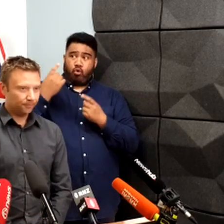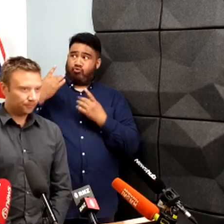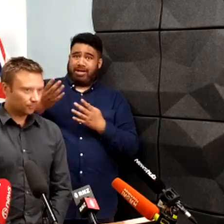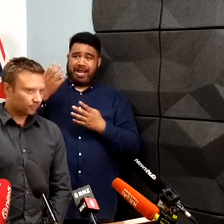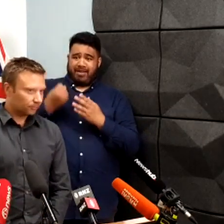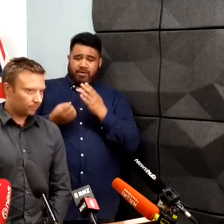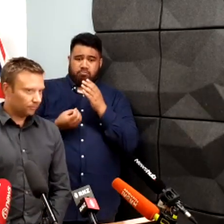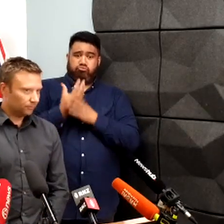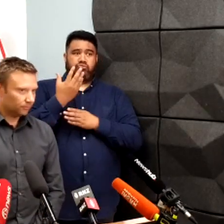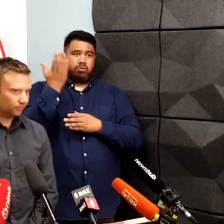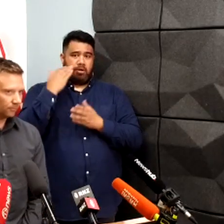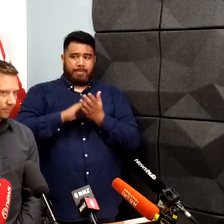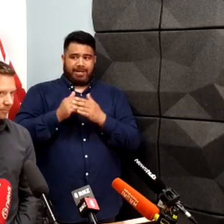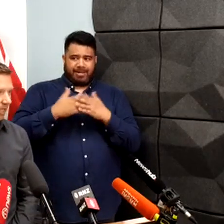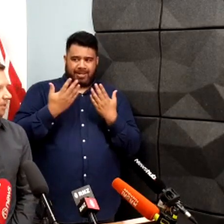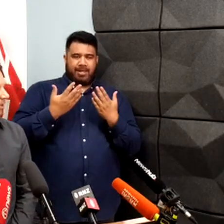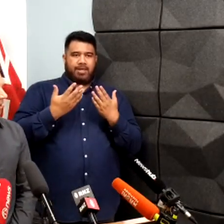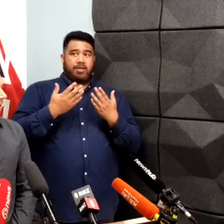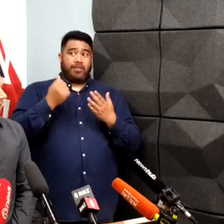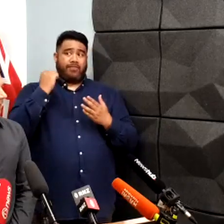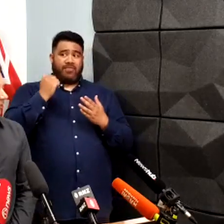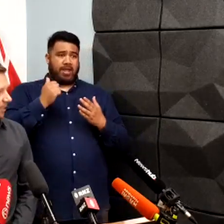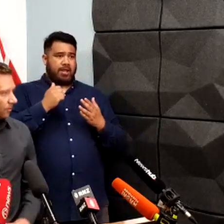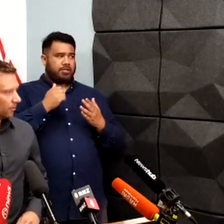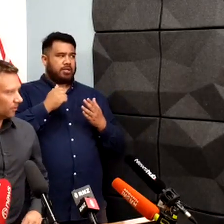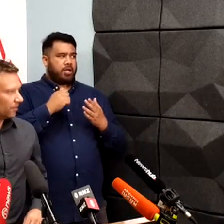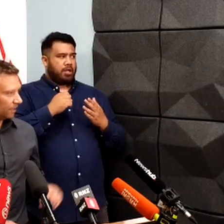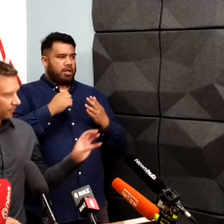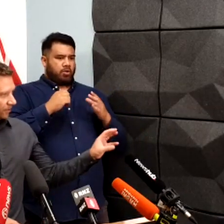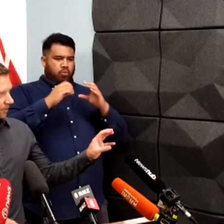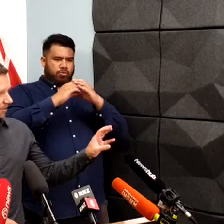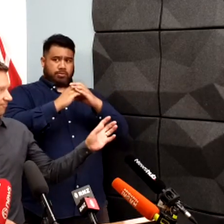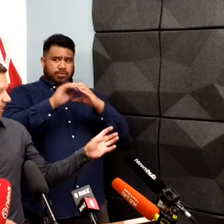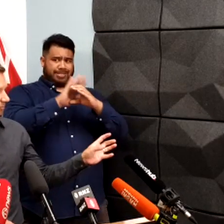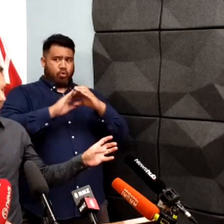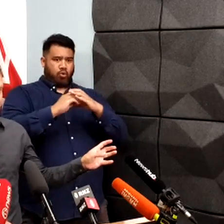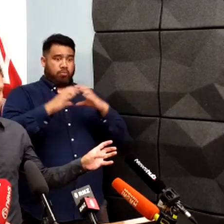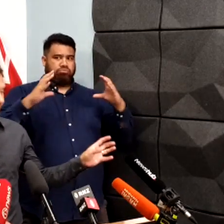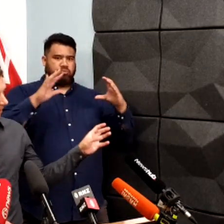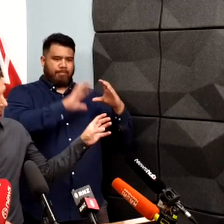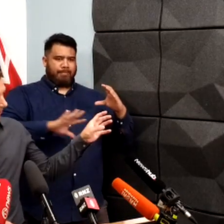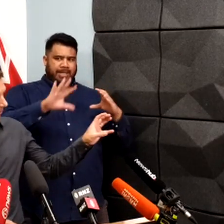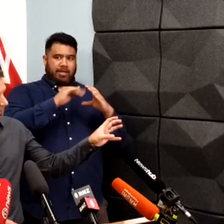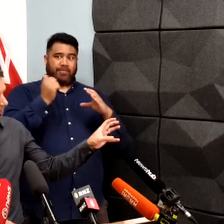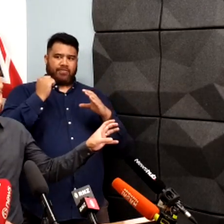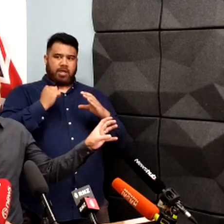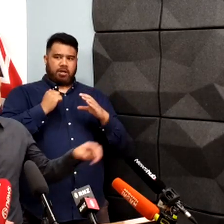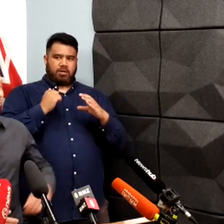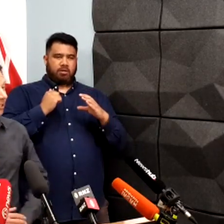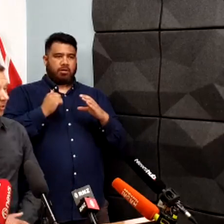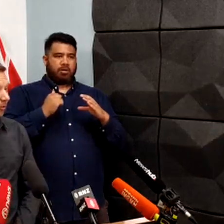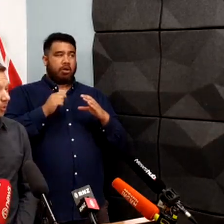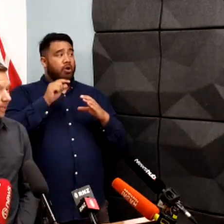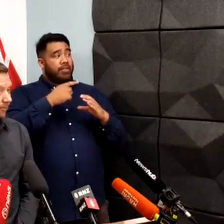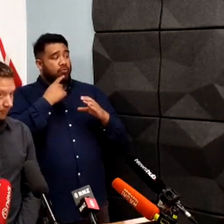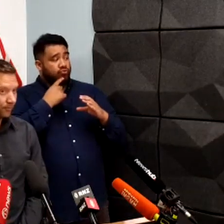Yes. what kind of area would have that covered? Or Yeah, would so that cover? that affected roughly a large amount of